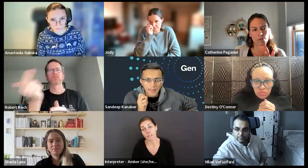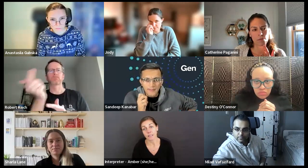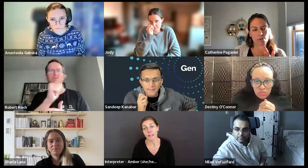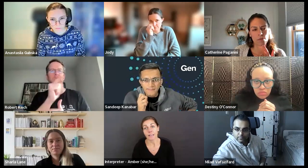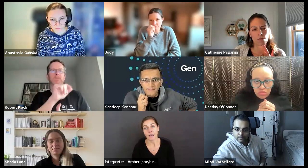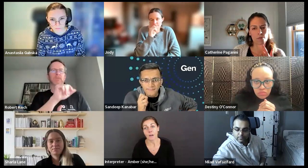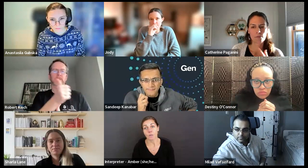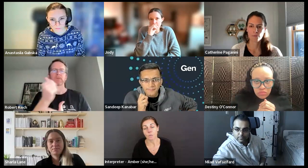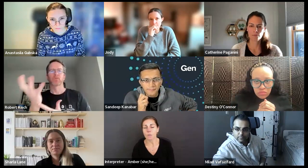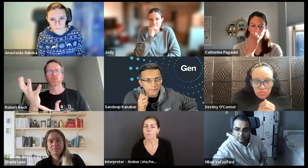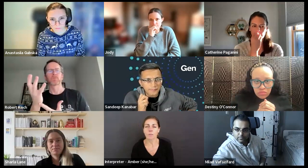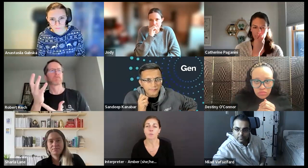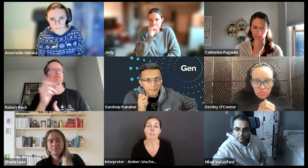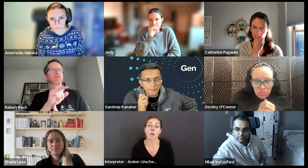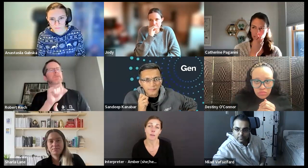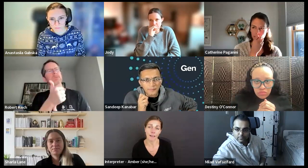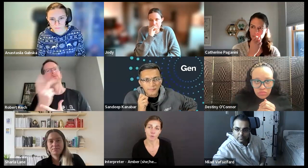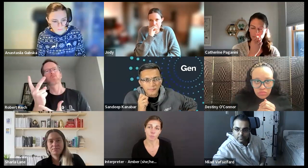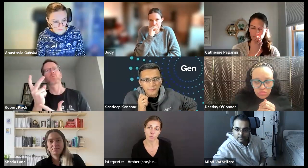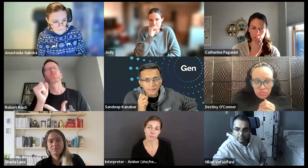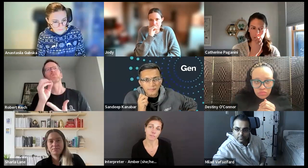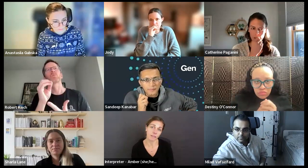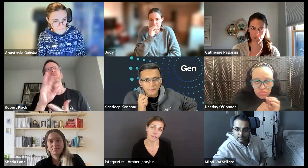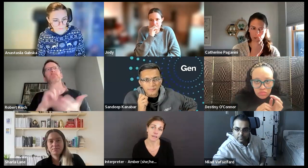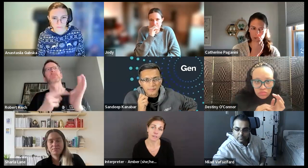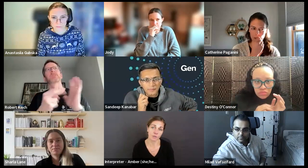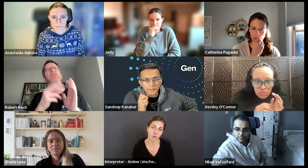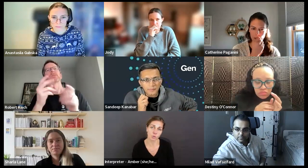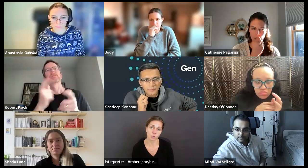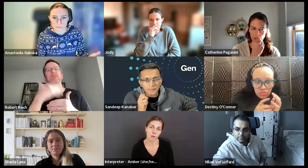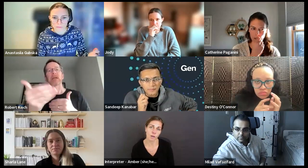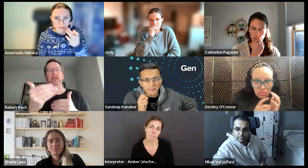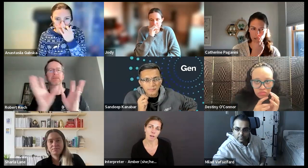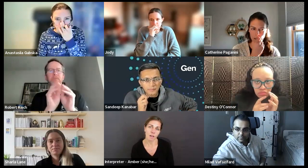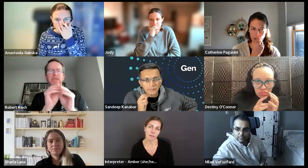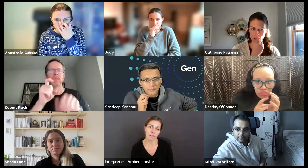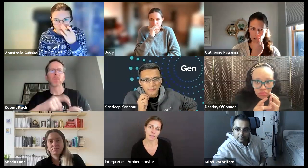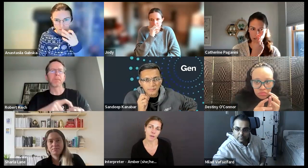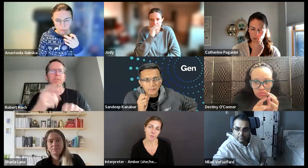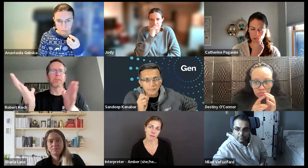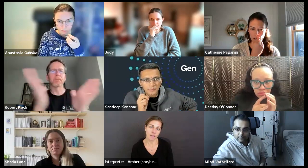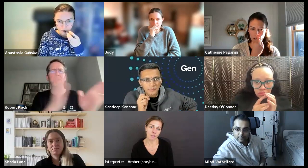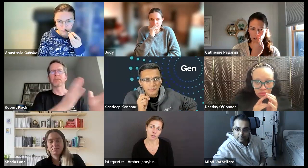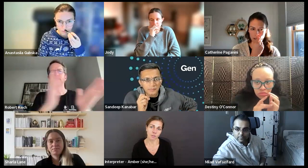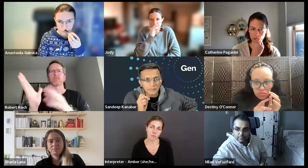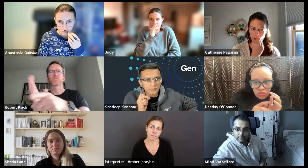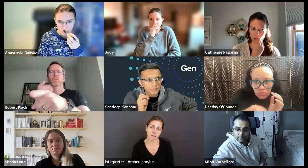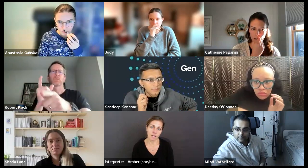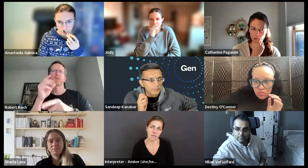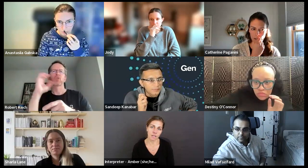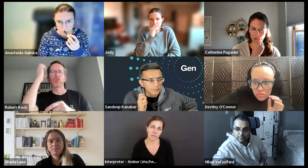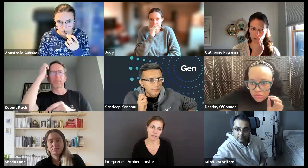10. And now we're just going to go back and forth between 10 and 2. But that would make it so that